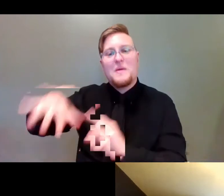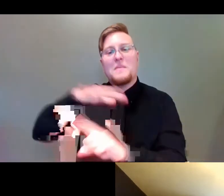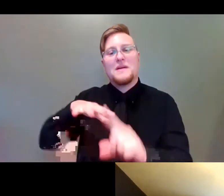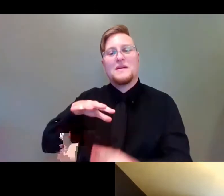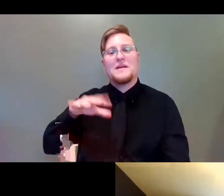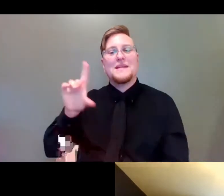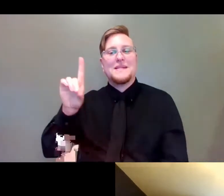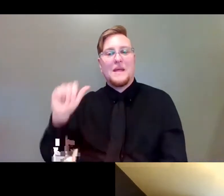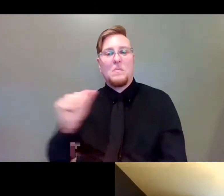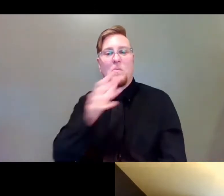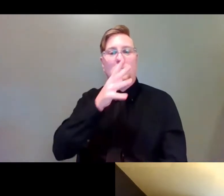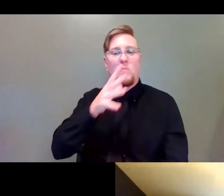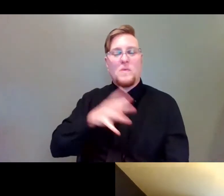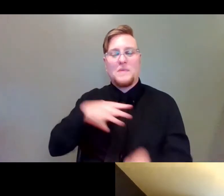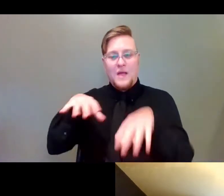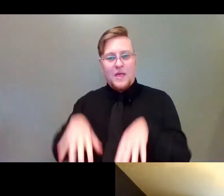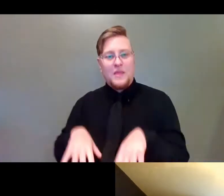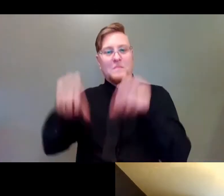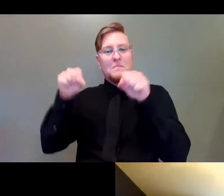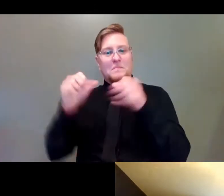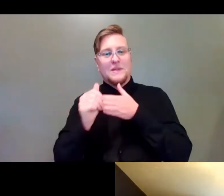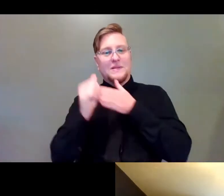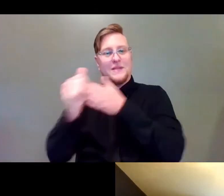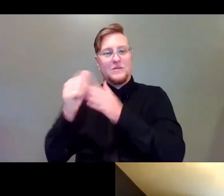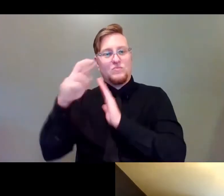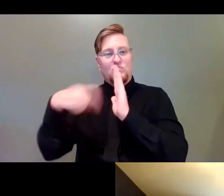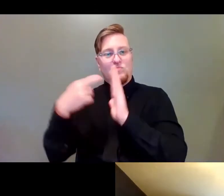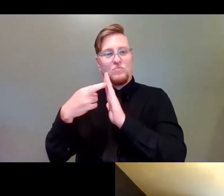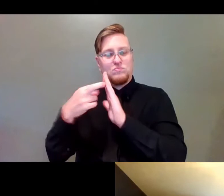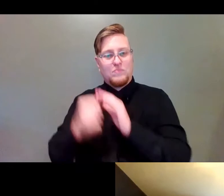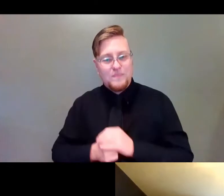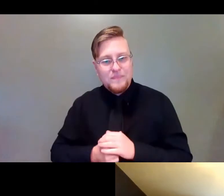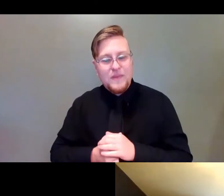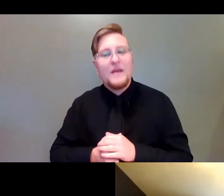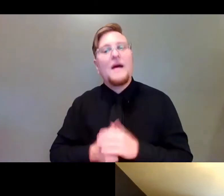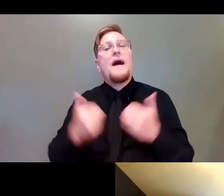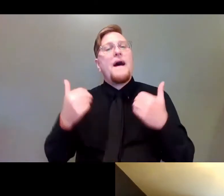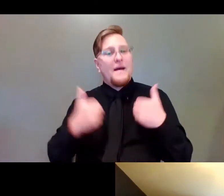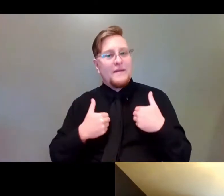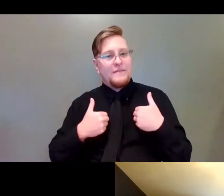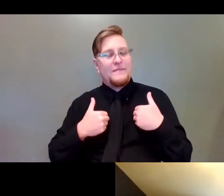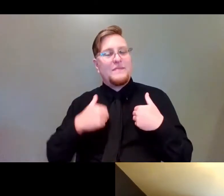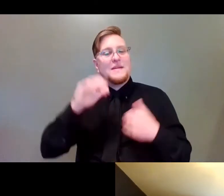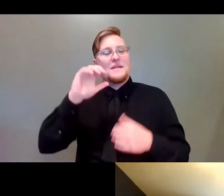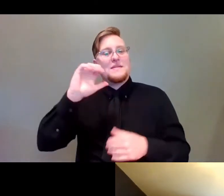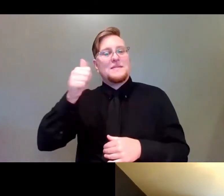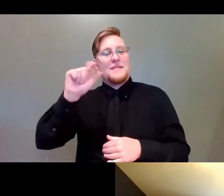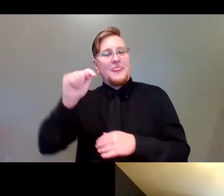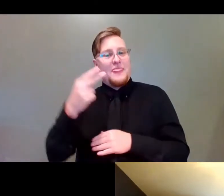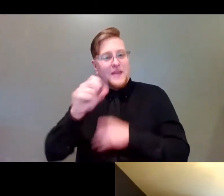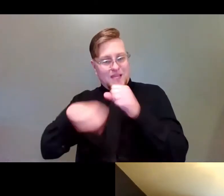women taking their rightful place as leaders. And we will be hopefully having our 10th WILD program